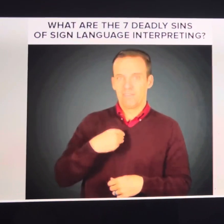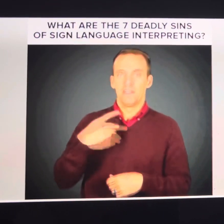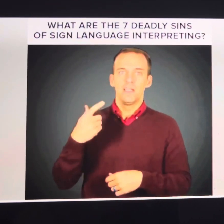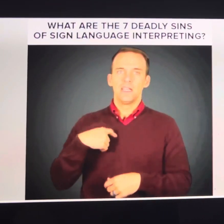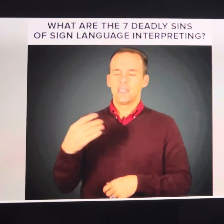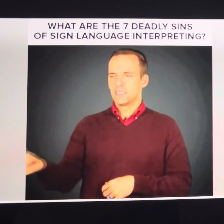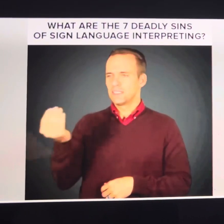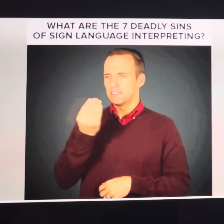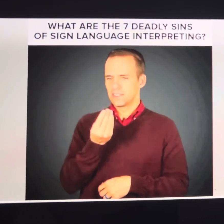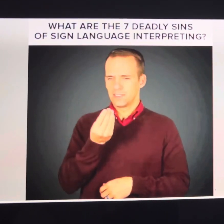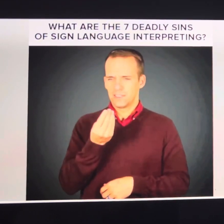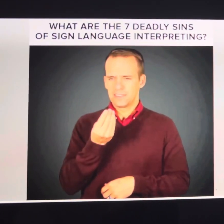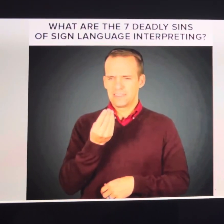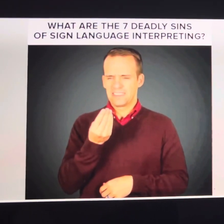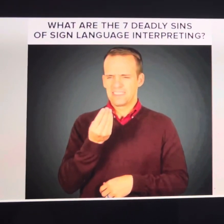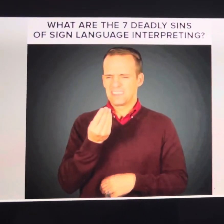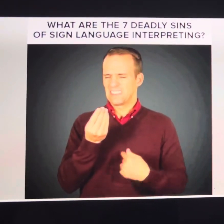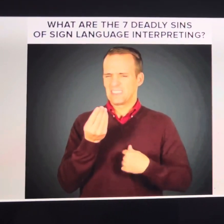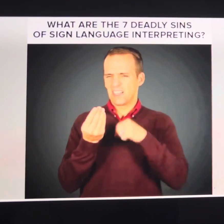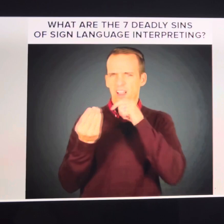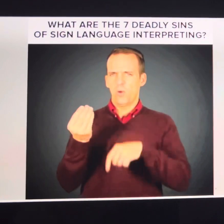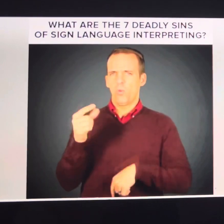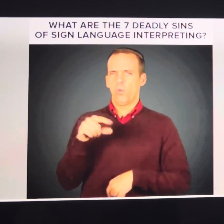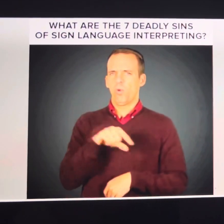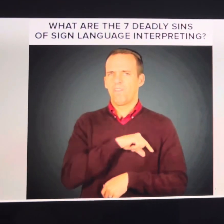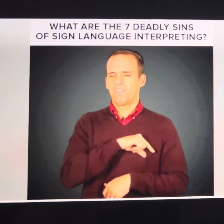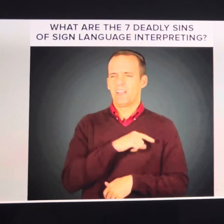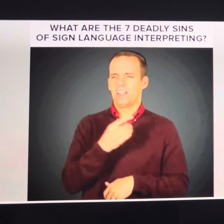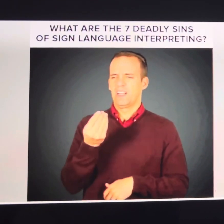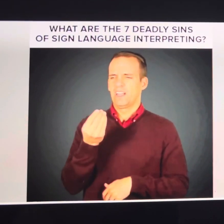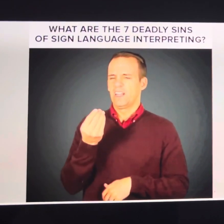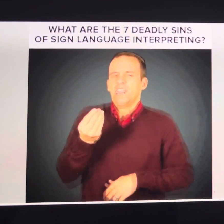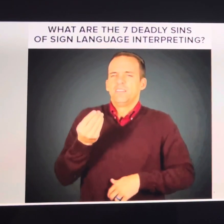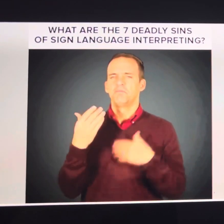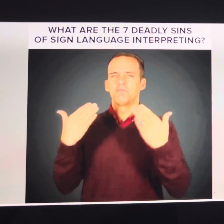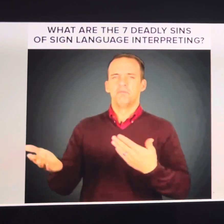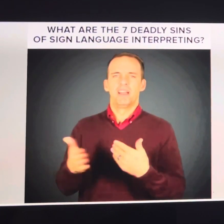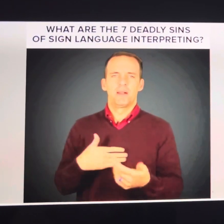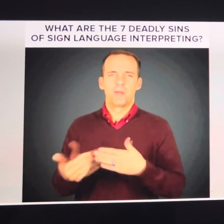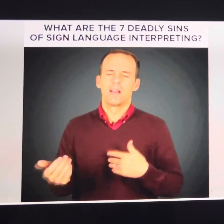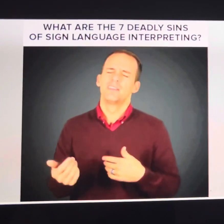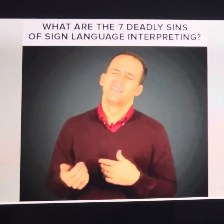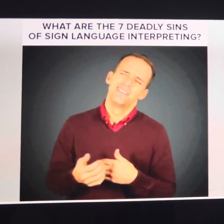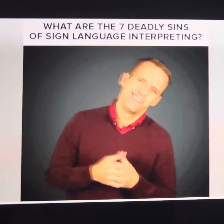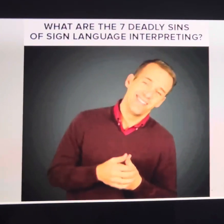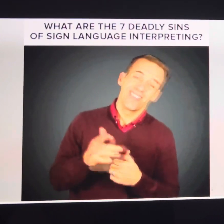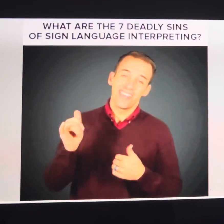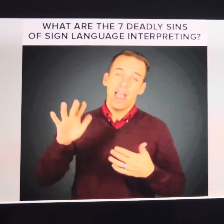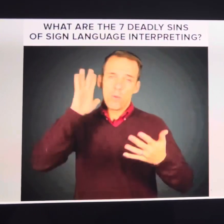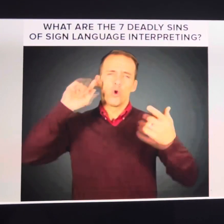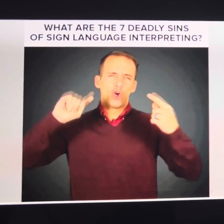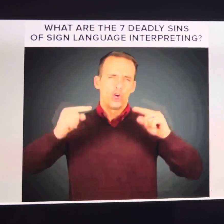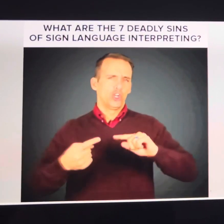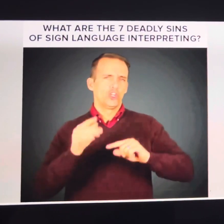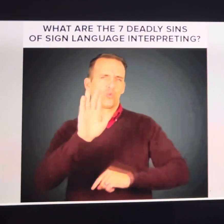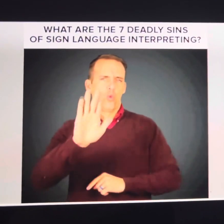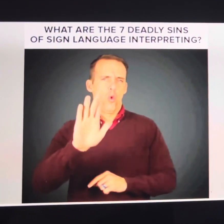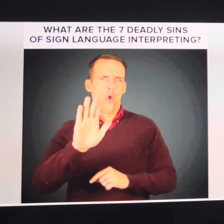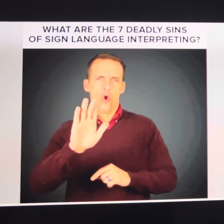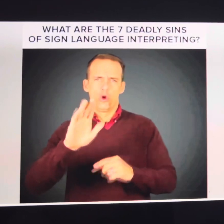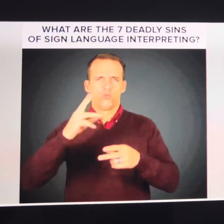Secondly, if you are looking at an interpreting assignment and it's given to you and you know you're not qualified, but you just go ahead and take it